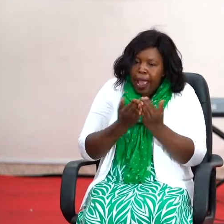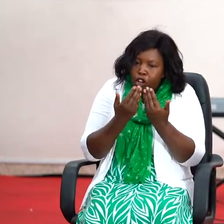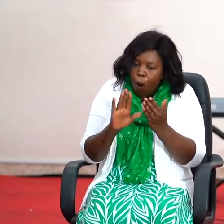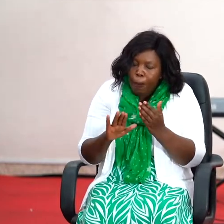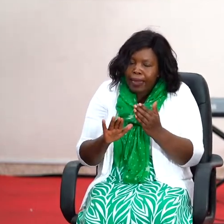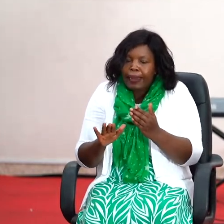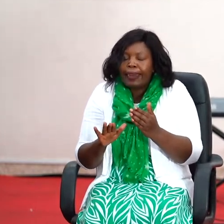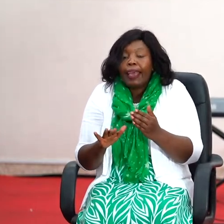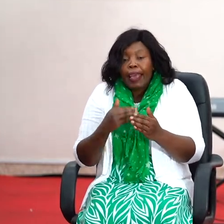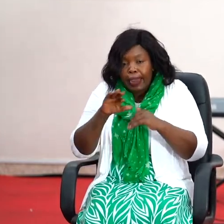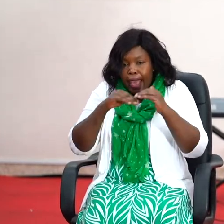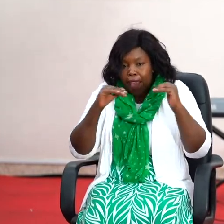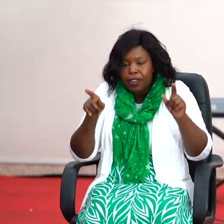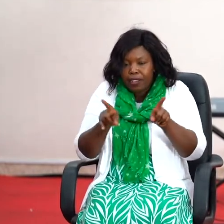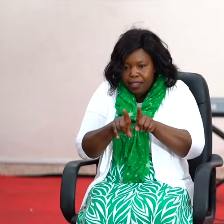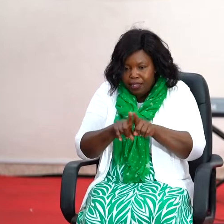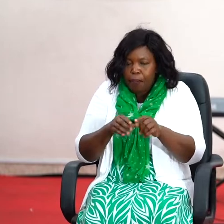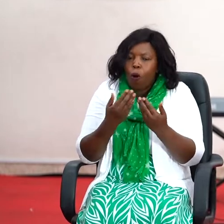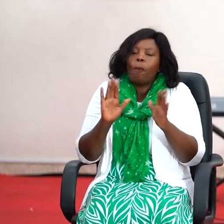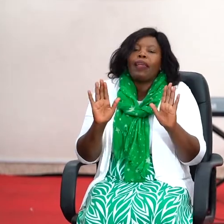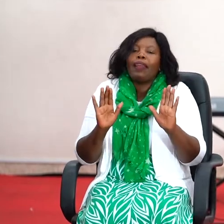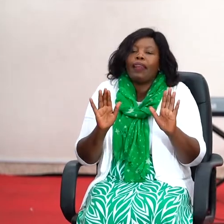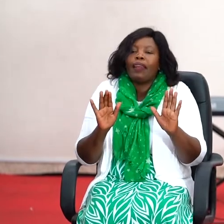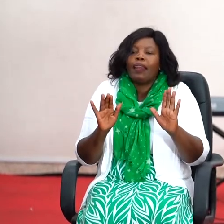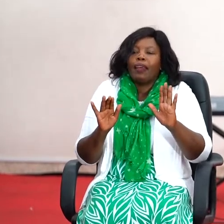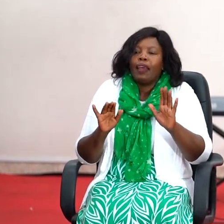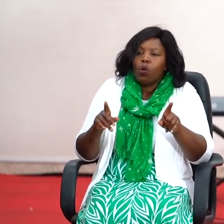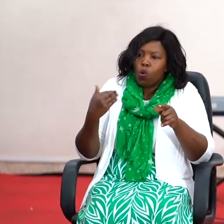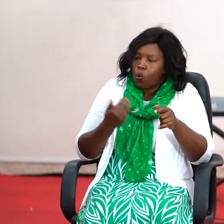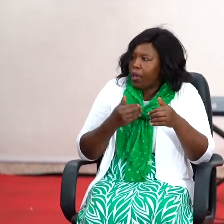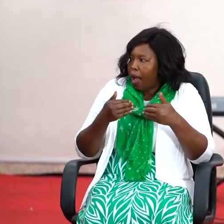earth will be loosed in heaven. And so we have Jesus